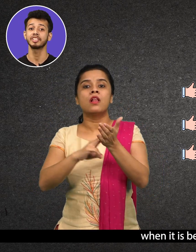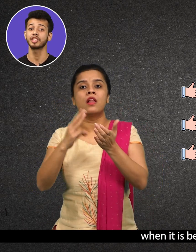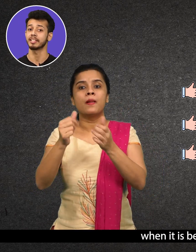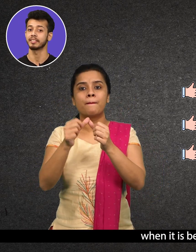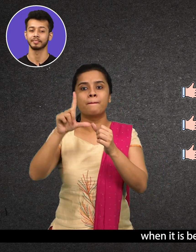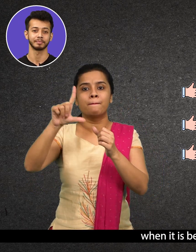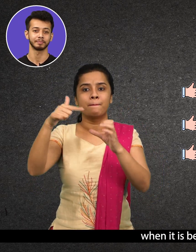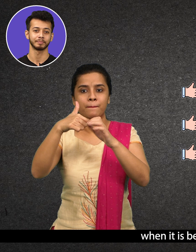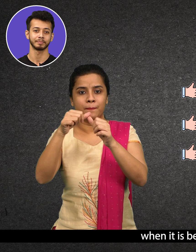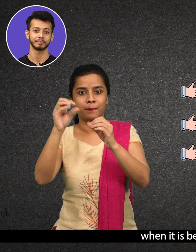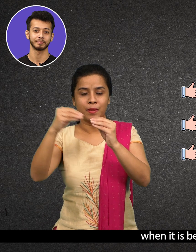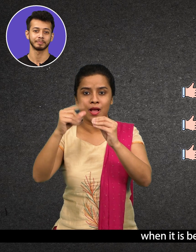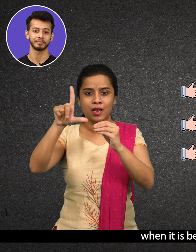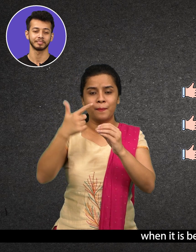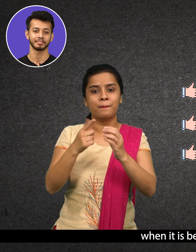into a thin sheet.